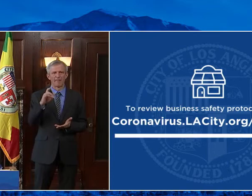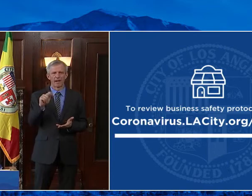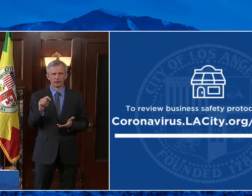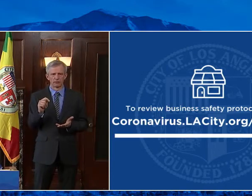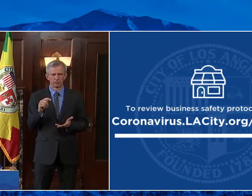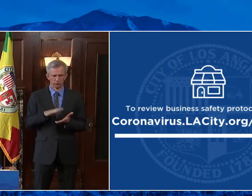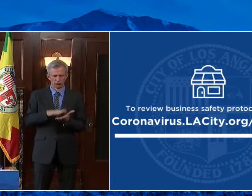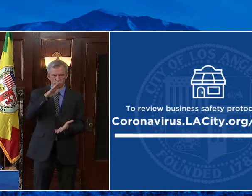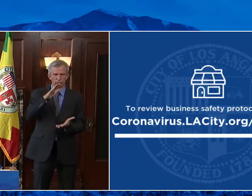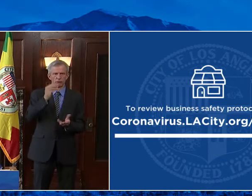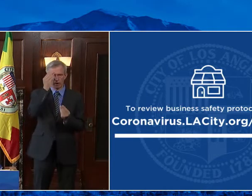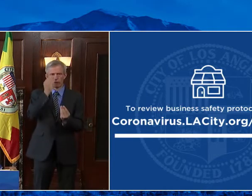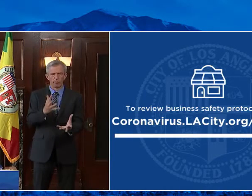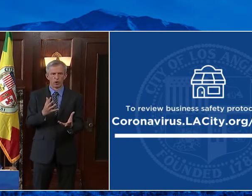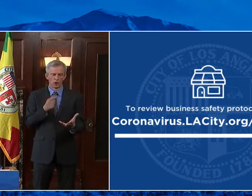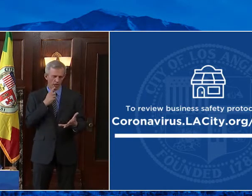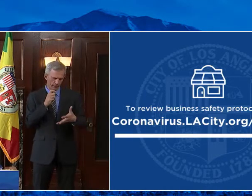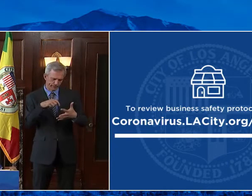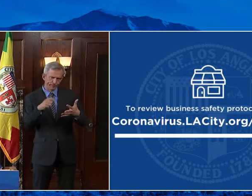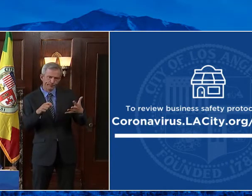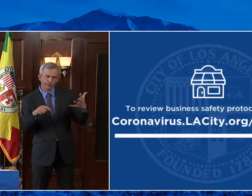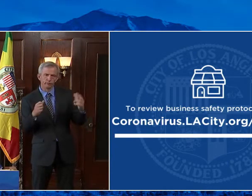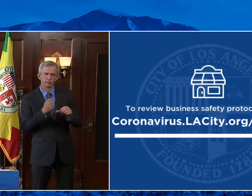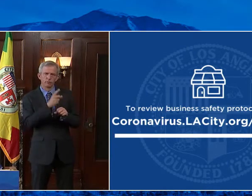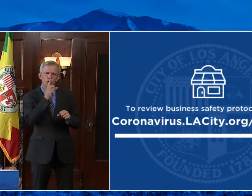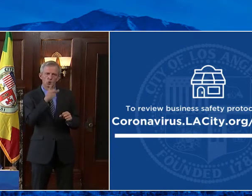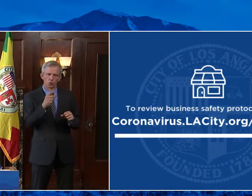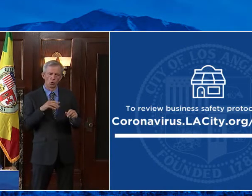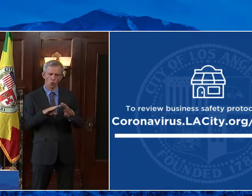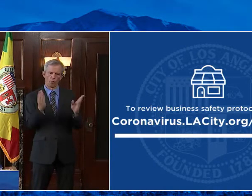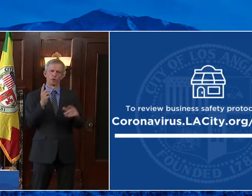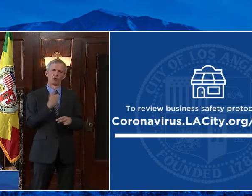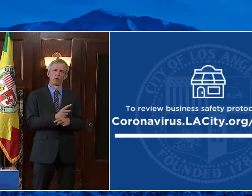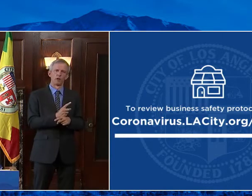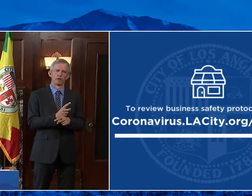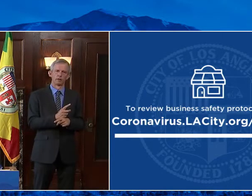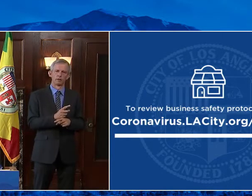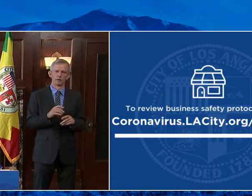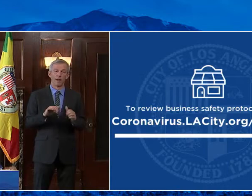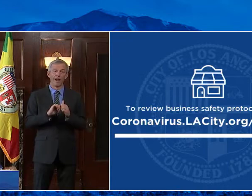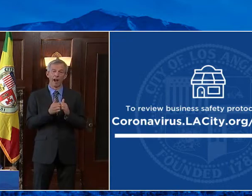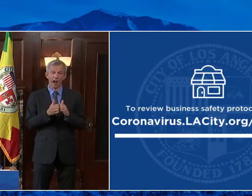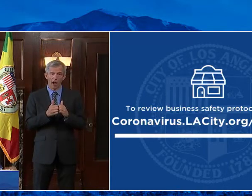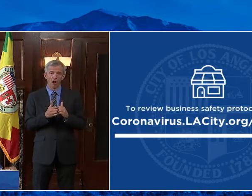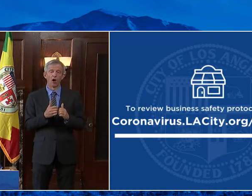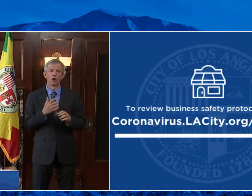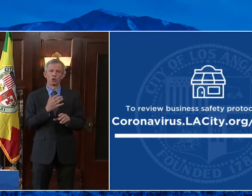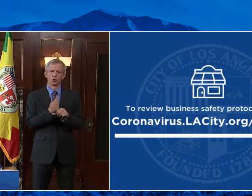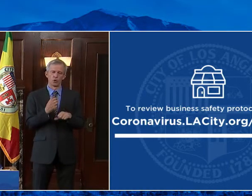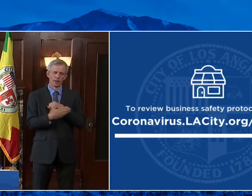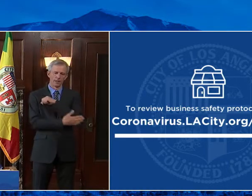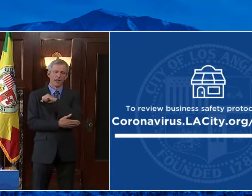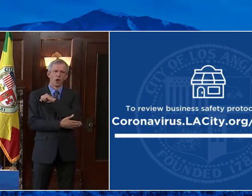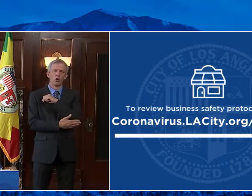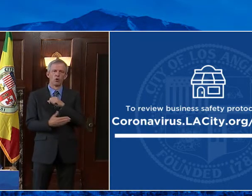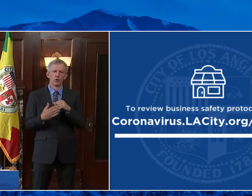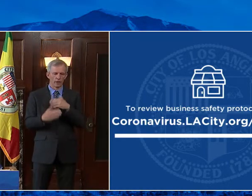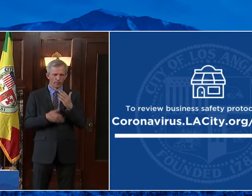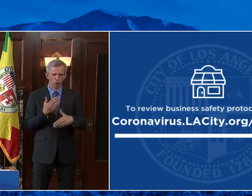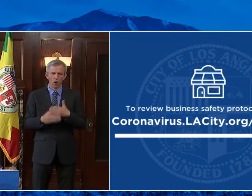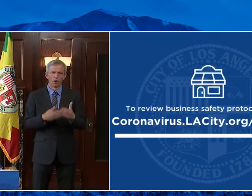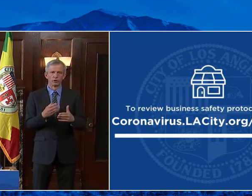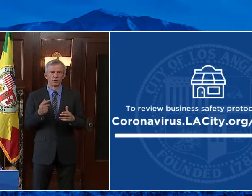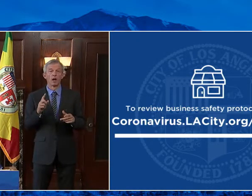you'll need, the checkoffs that you need to make sure are done, how you get through the county official process and post that to